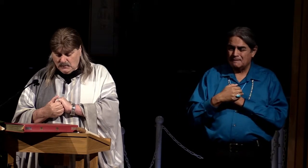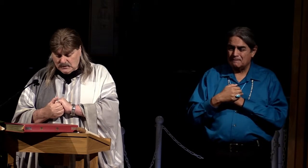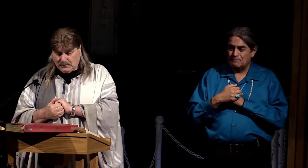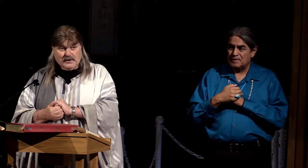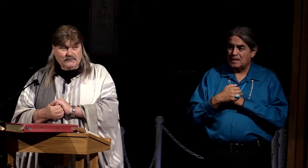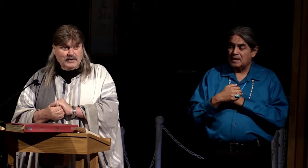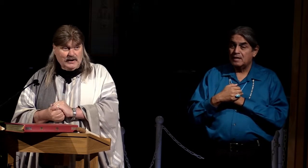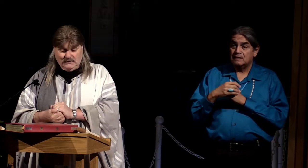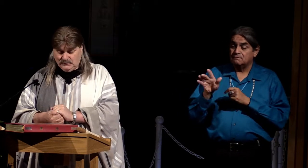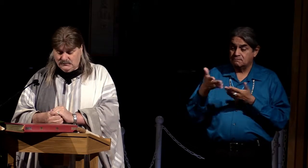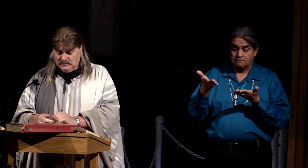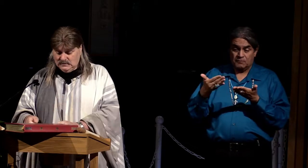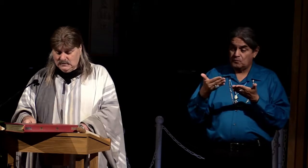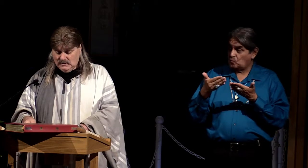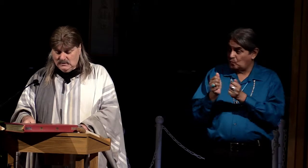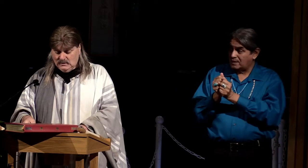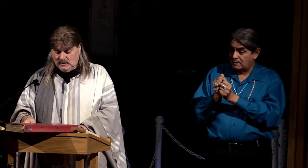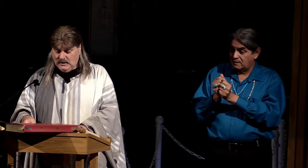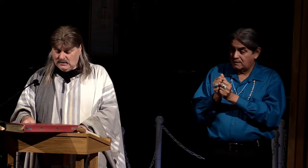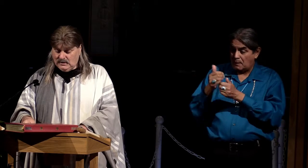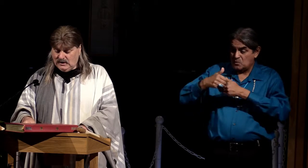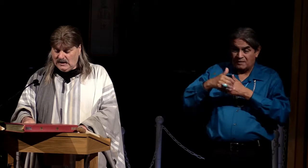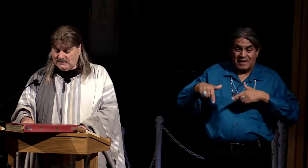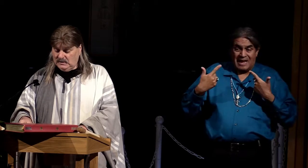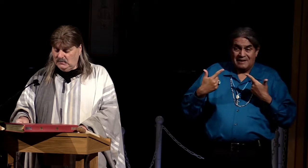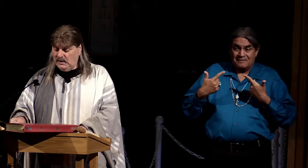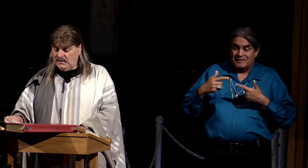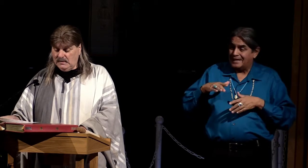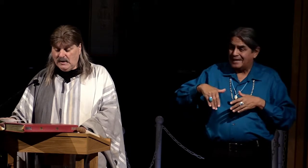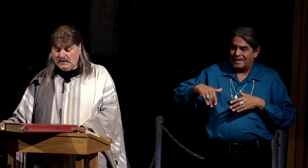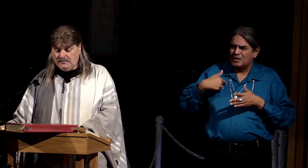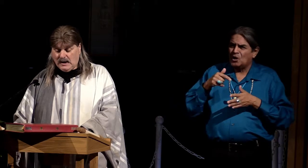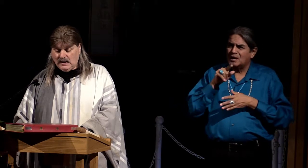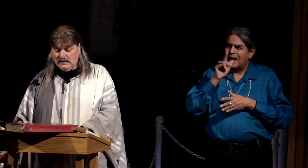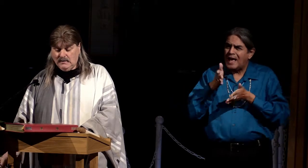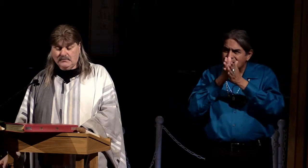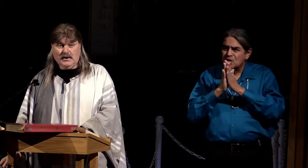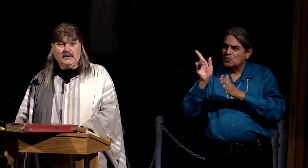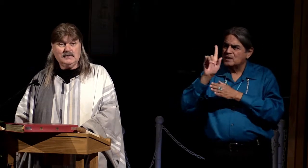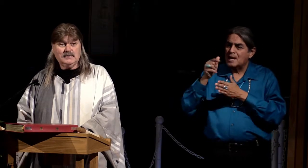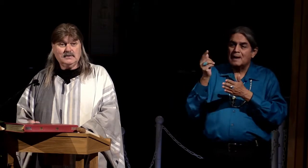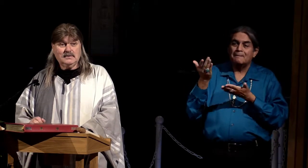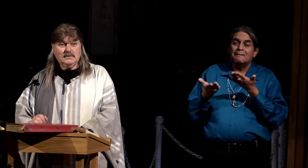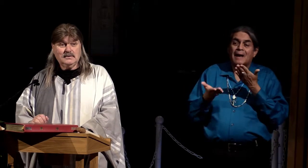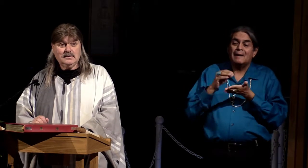They are with the bread of life, and yet they are asking where they might buy